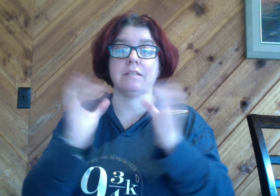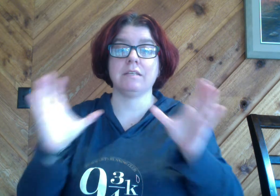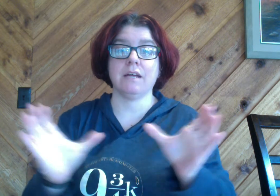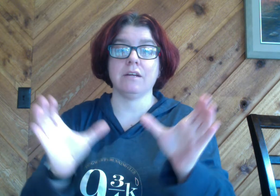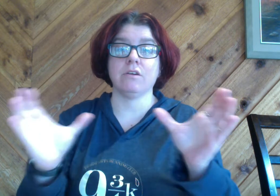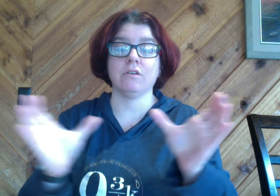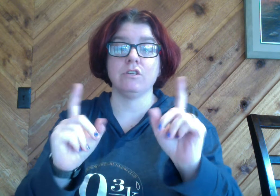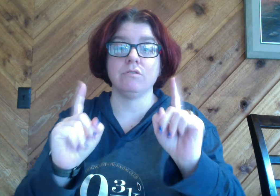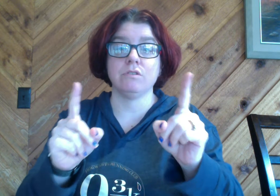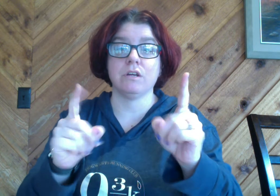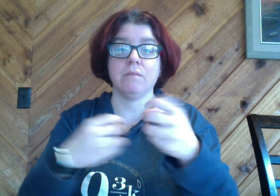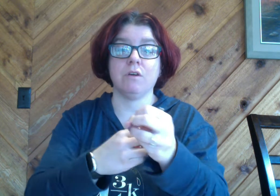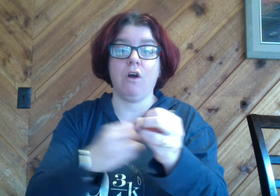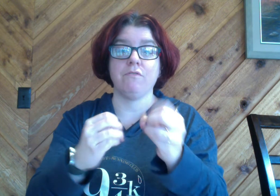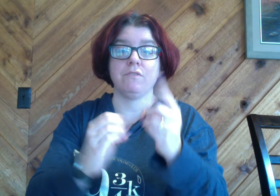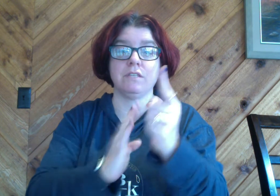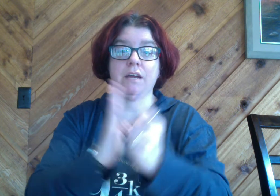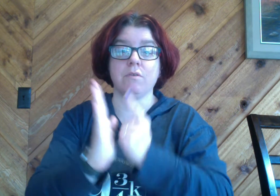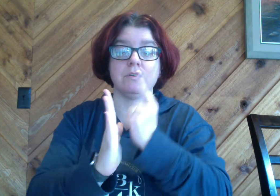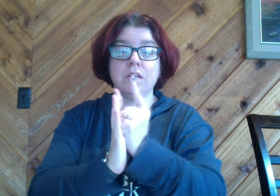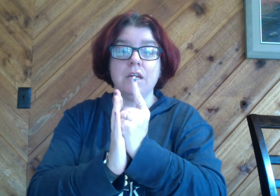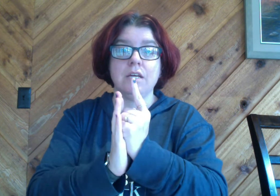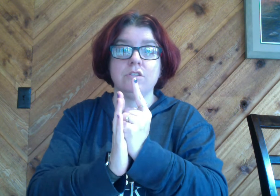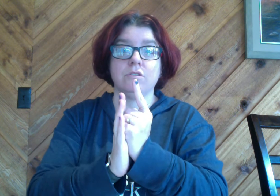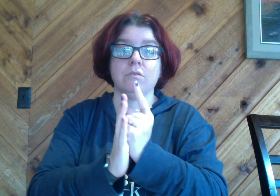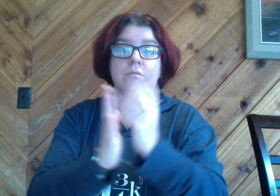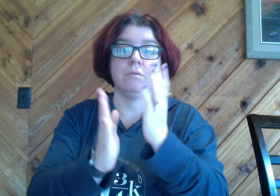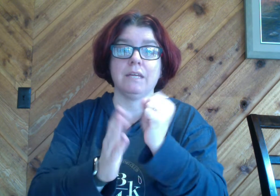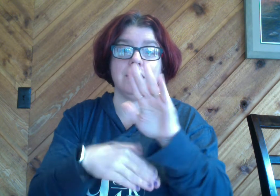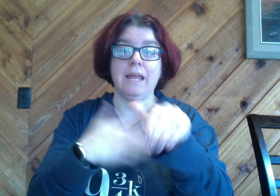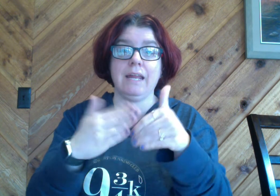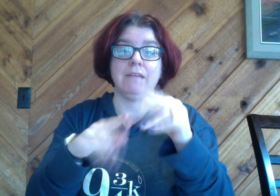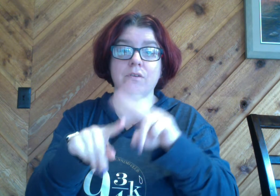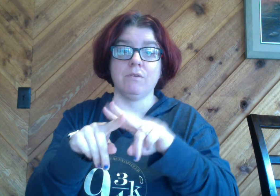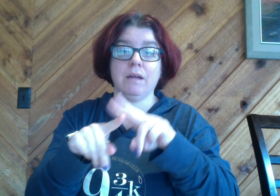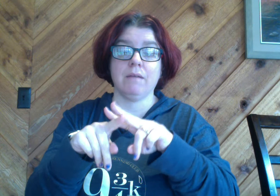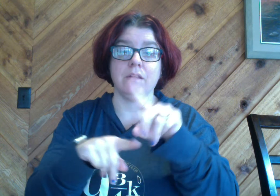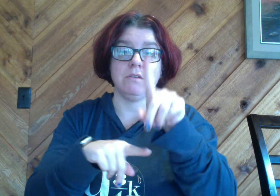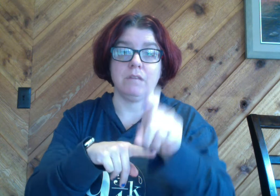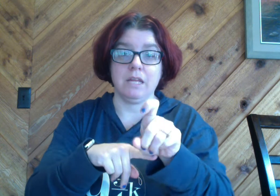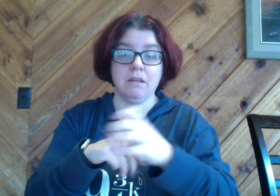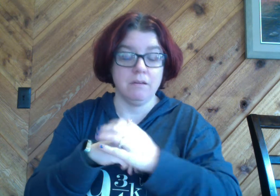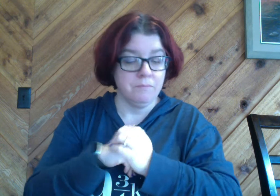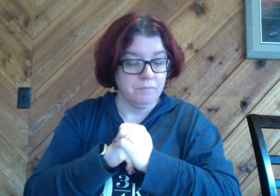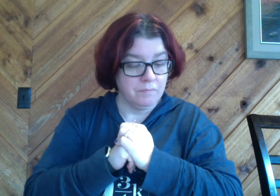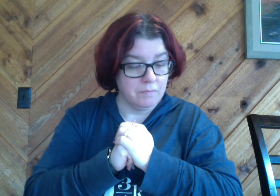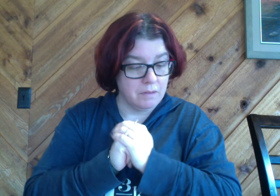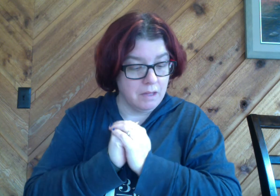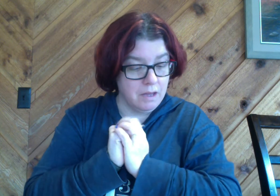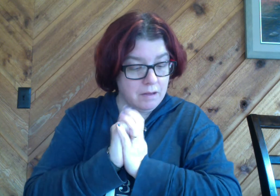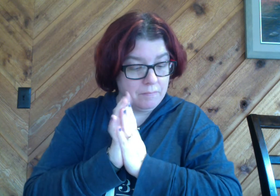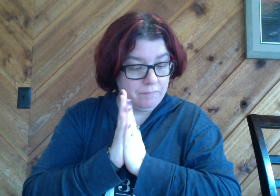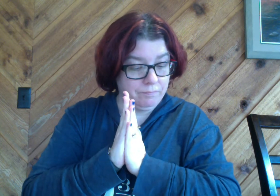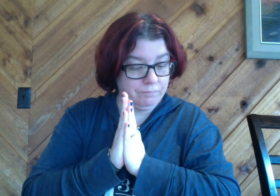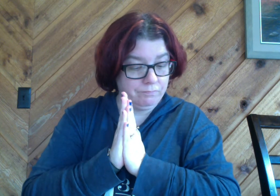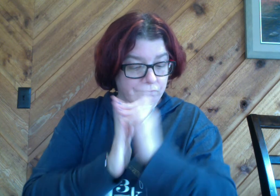I encourage you to come to office hours to get any vocab that you need. And